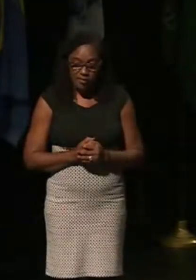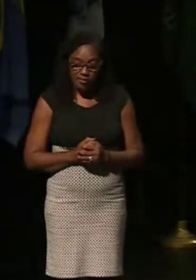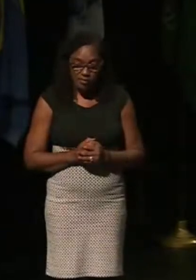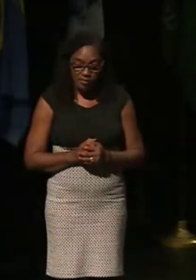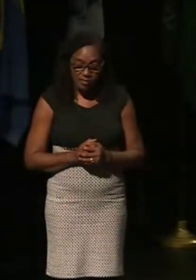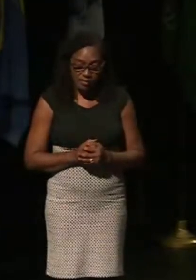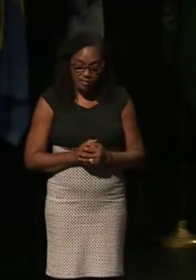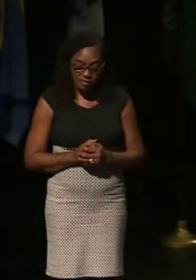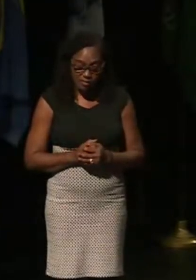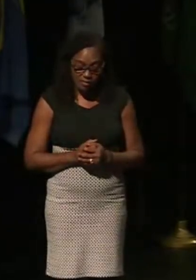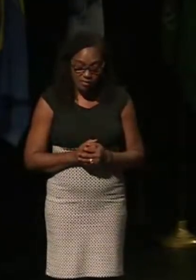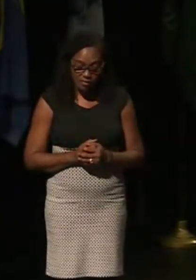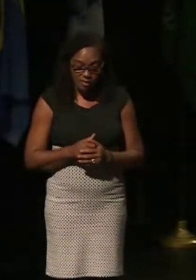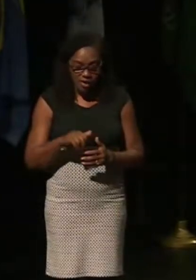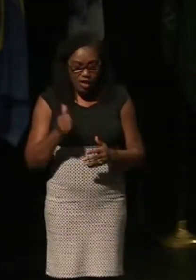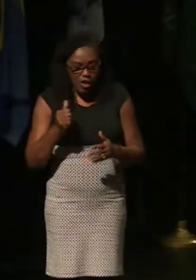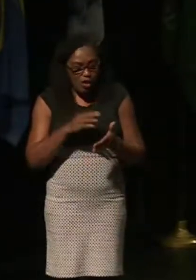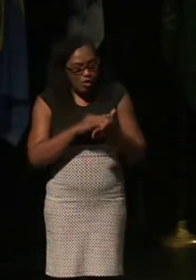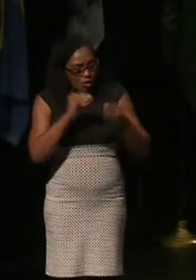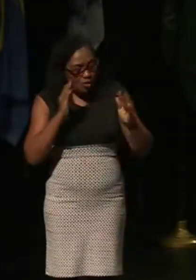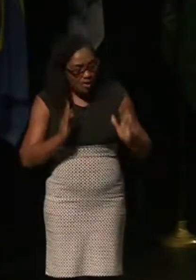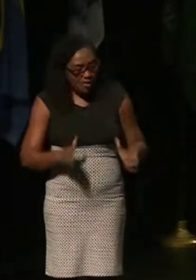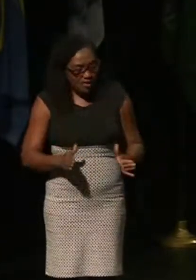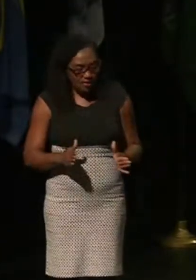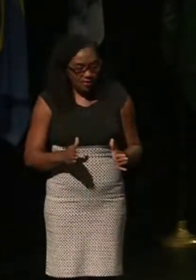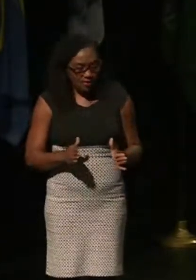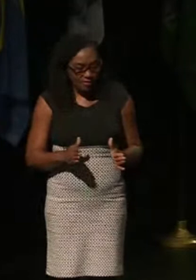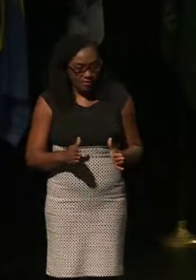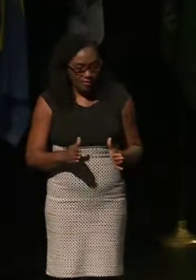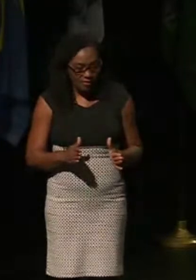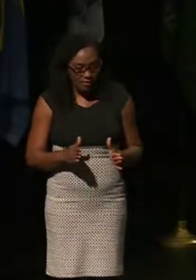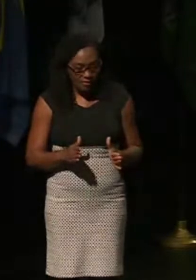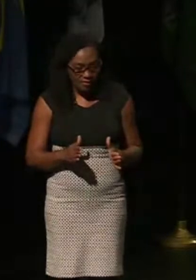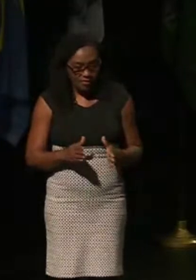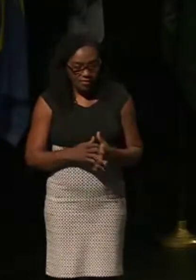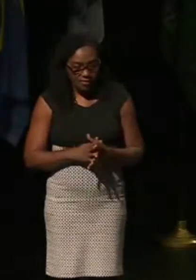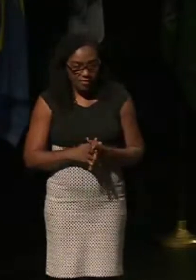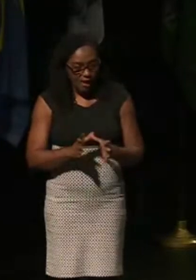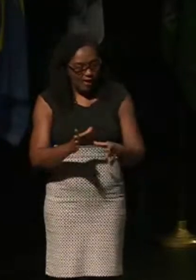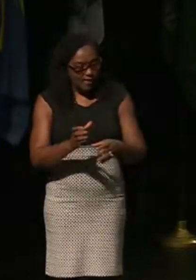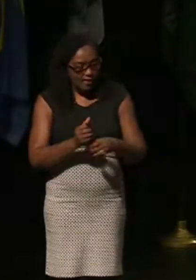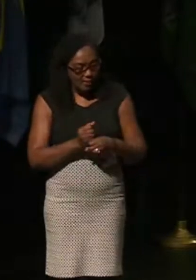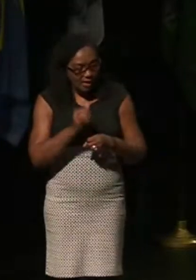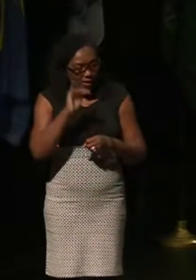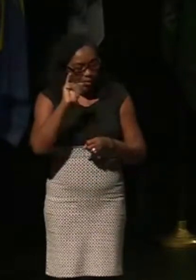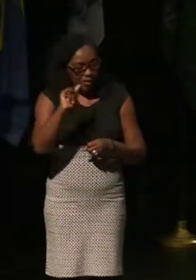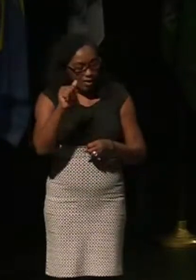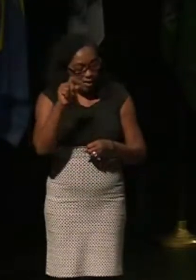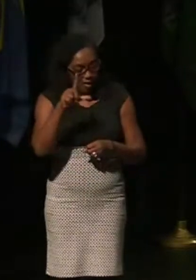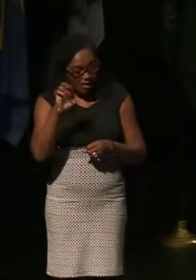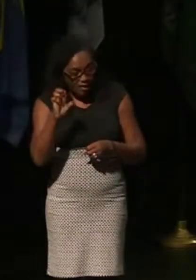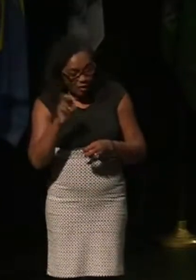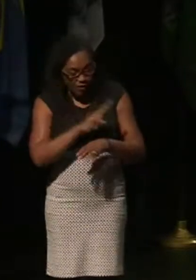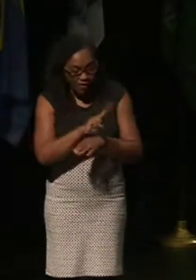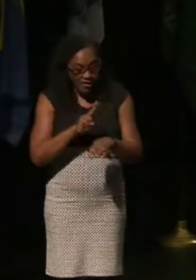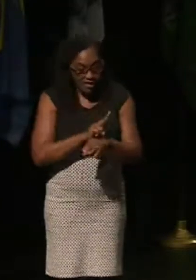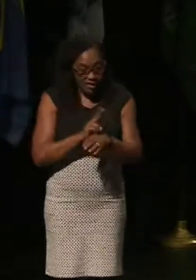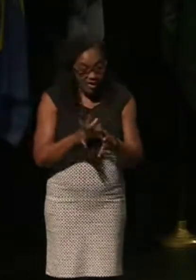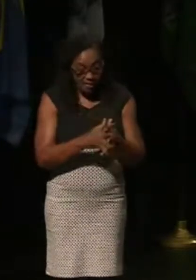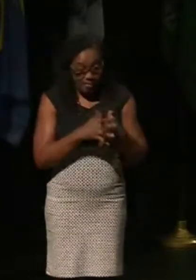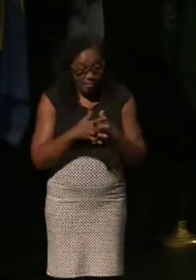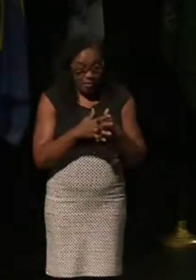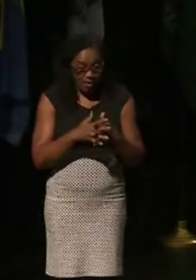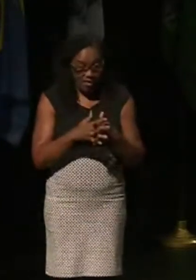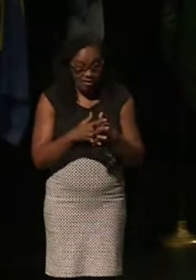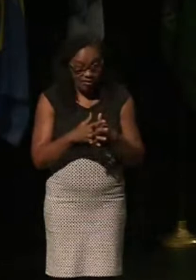student, Kino Alvarez, has been accepted to the prestigious Yale University, United States, to pursue